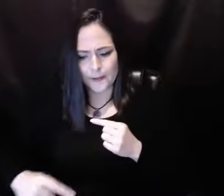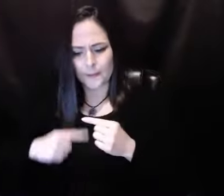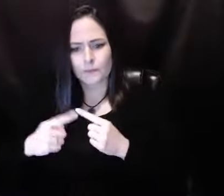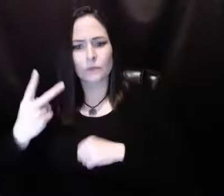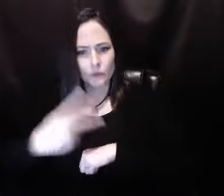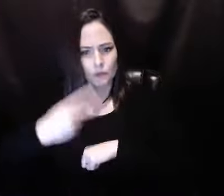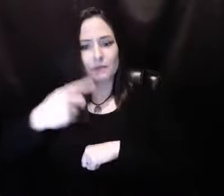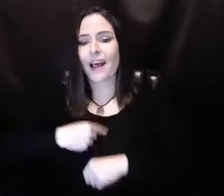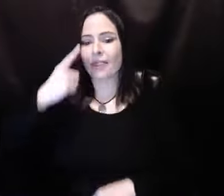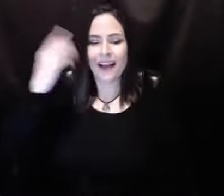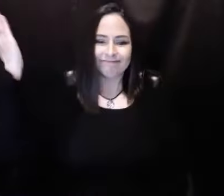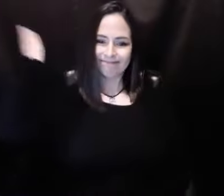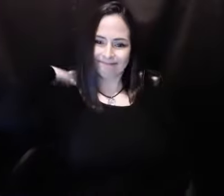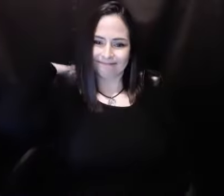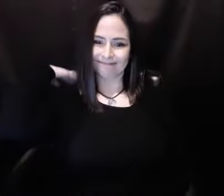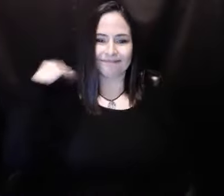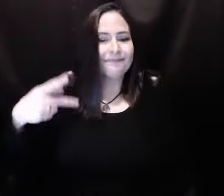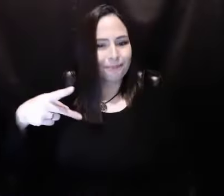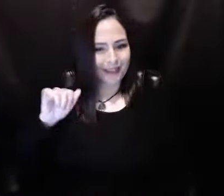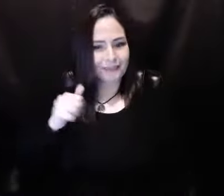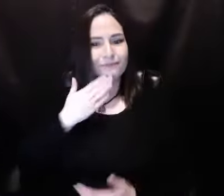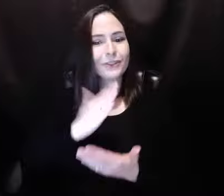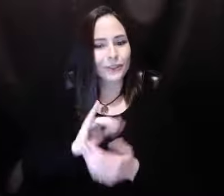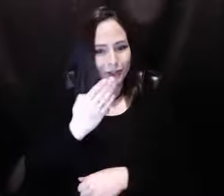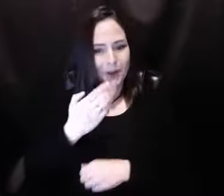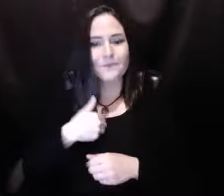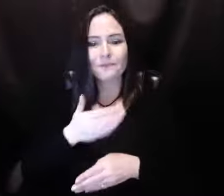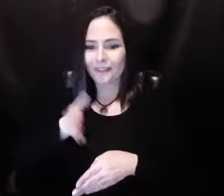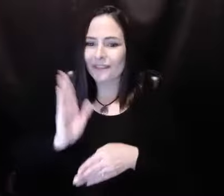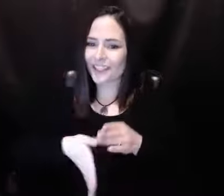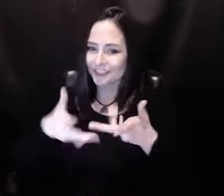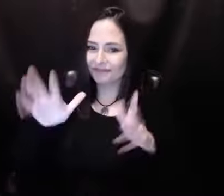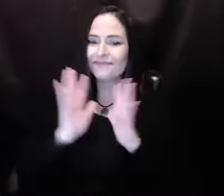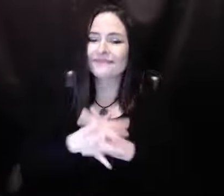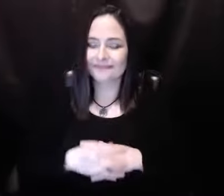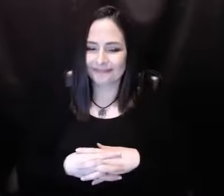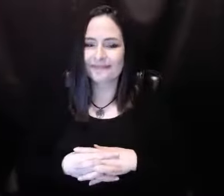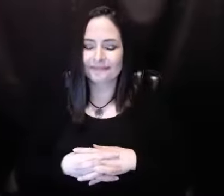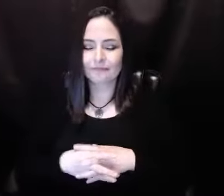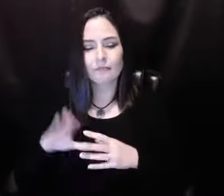the steps twice, all by myself. Pia, good job. You did it.